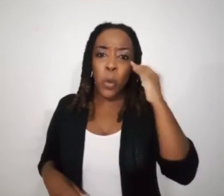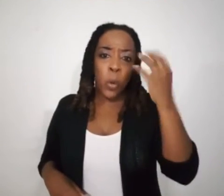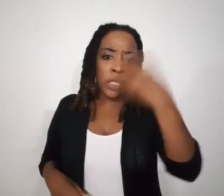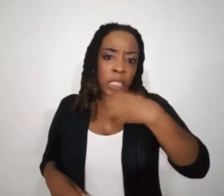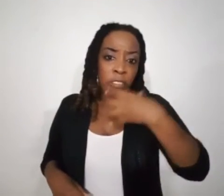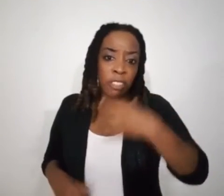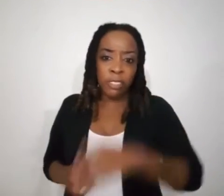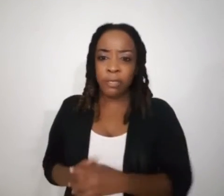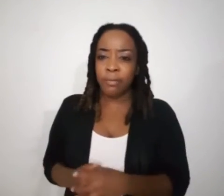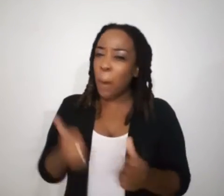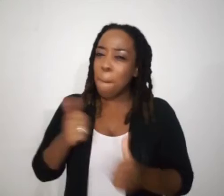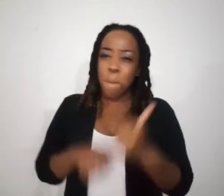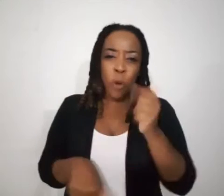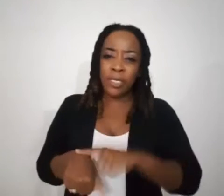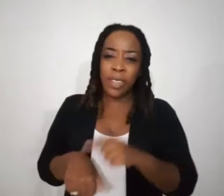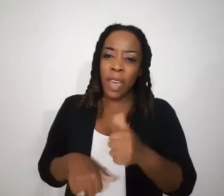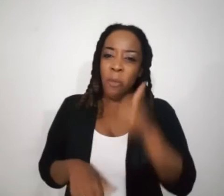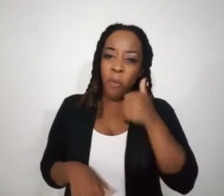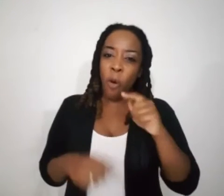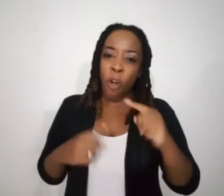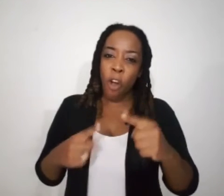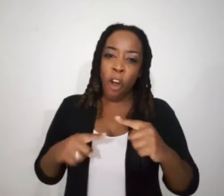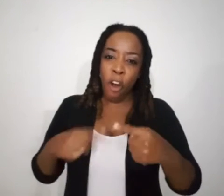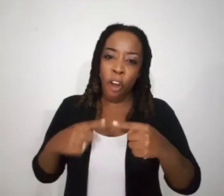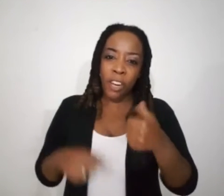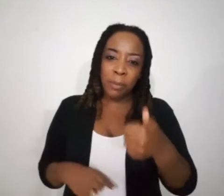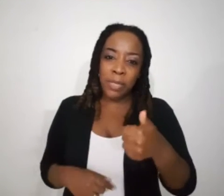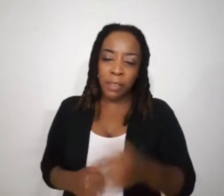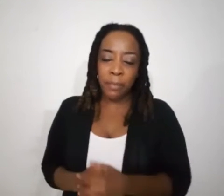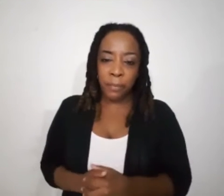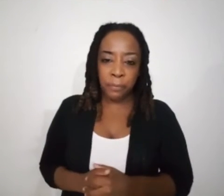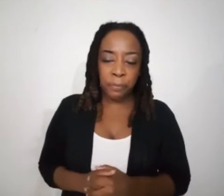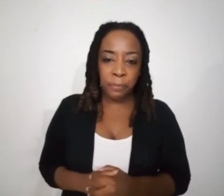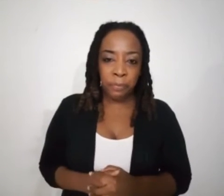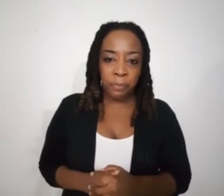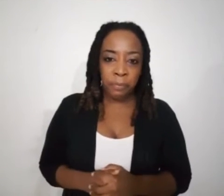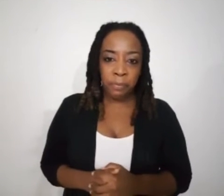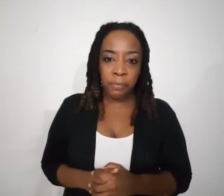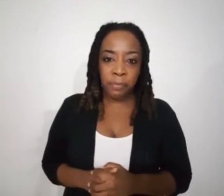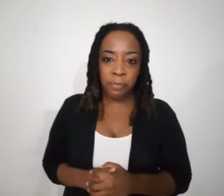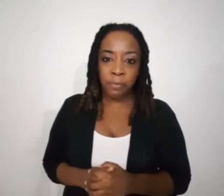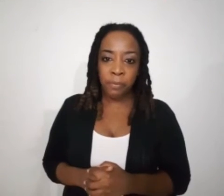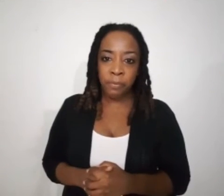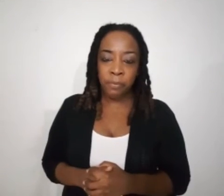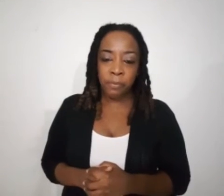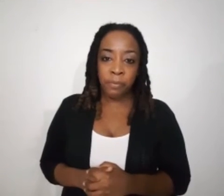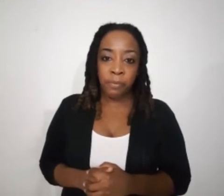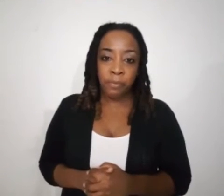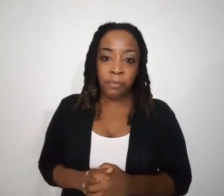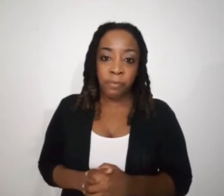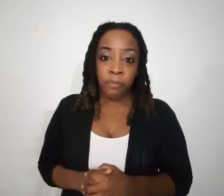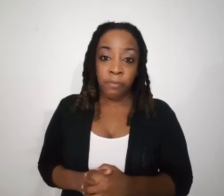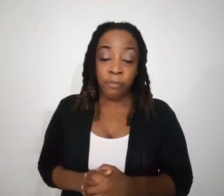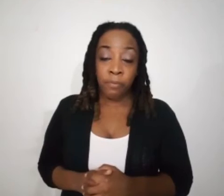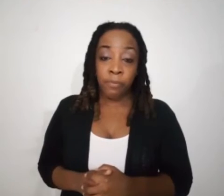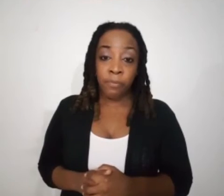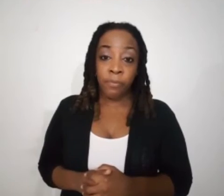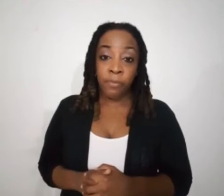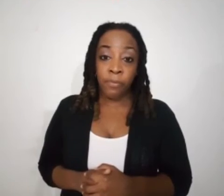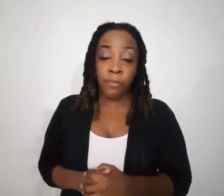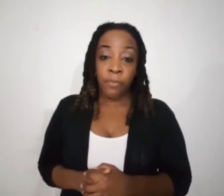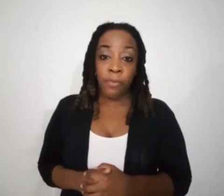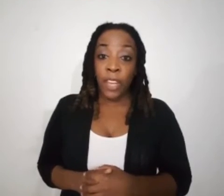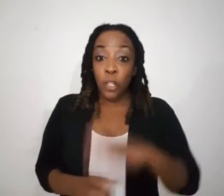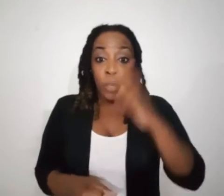actually know when these are tantrums where they're seeking your attention, because if you ignore them and